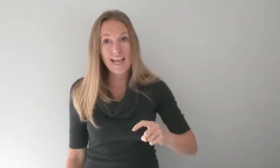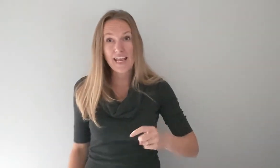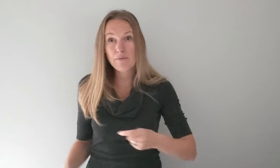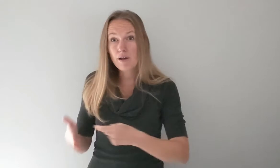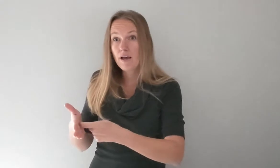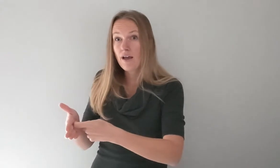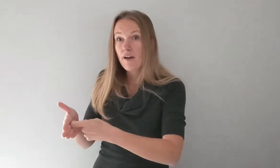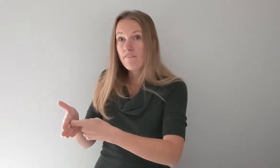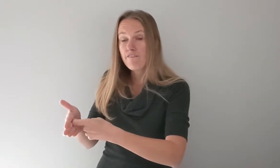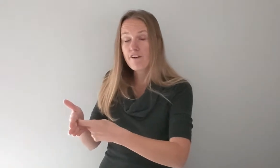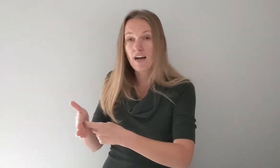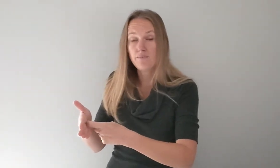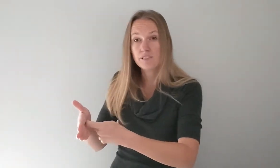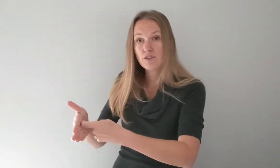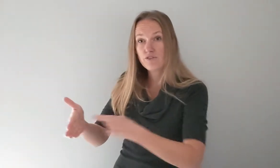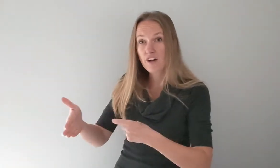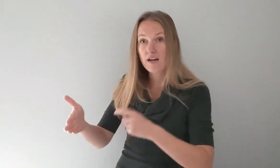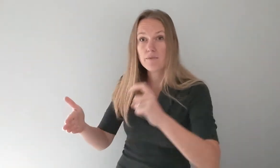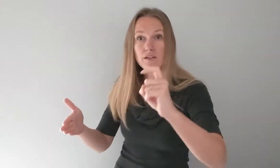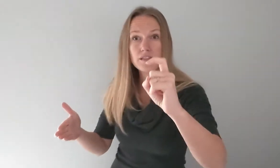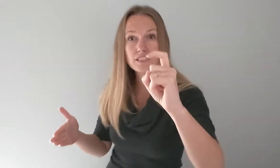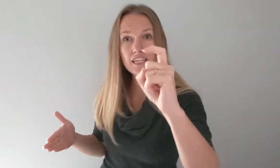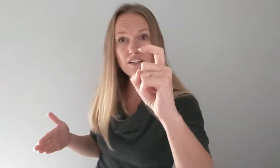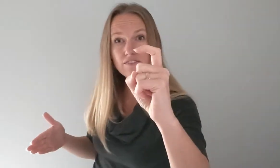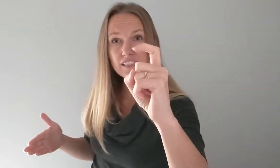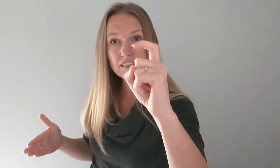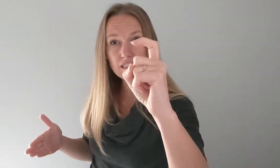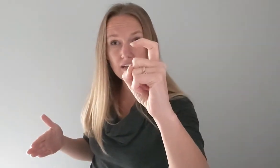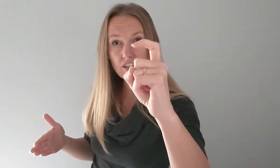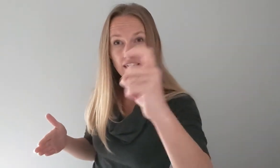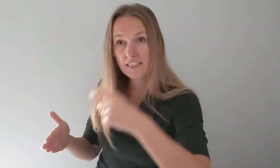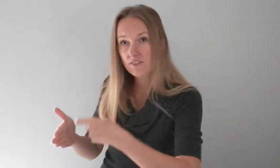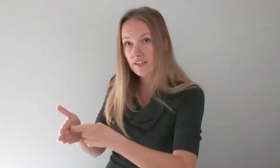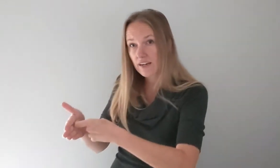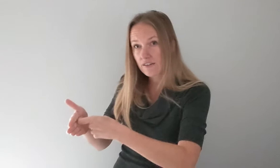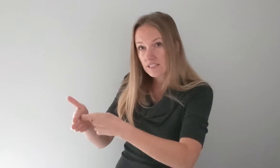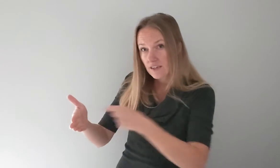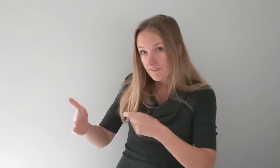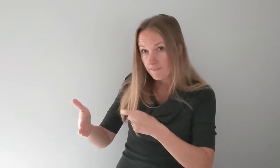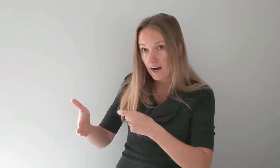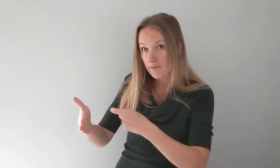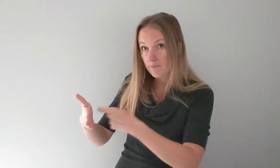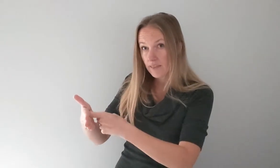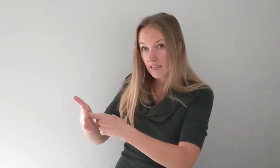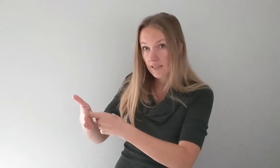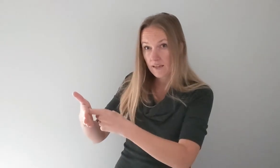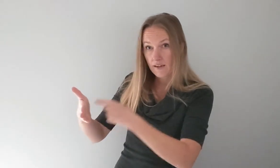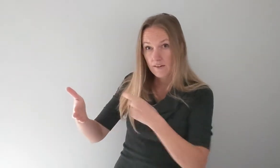came from. So from, you're taking your fist, just having your index finger out, from. Okay,